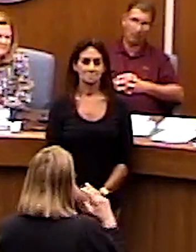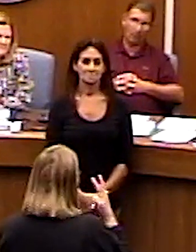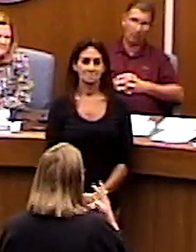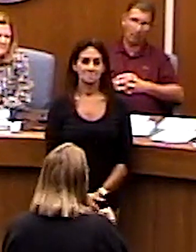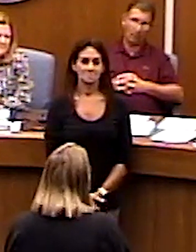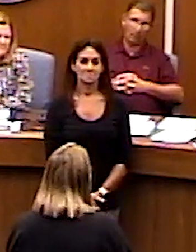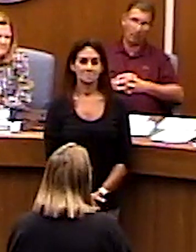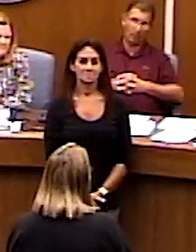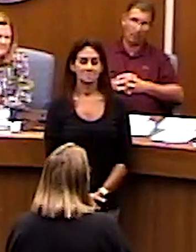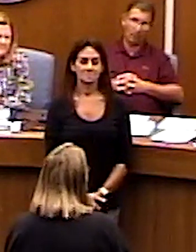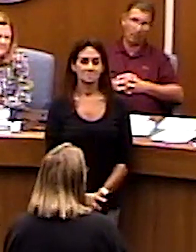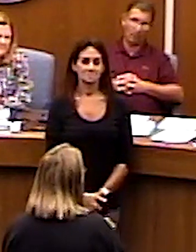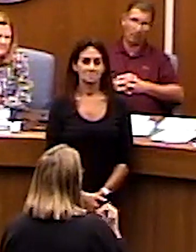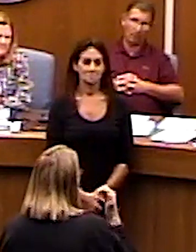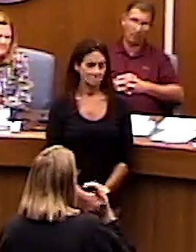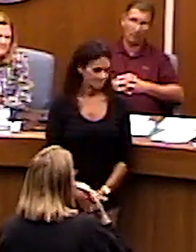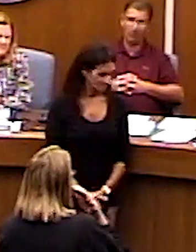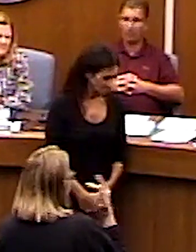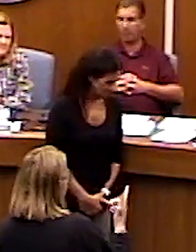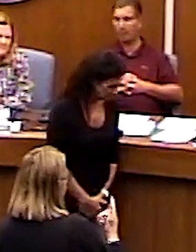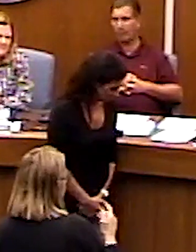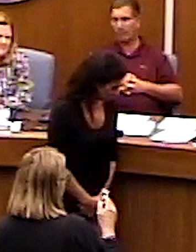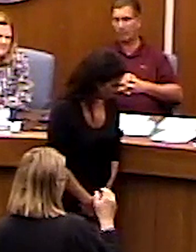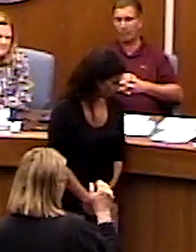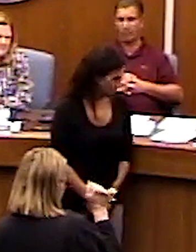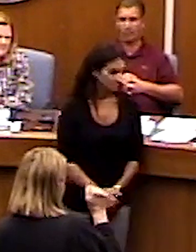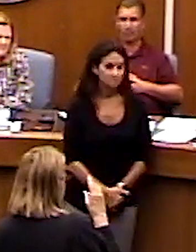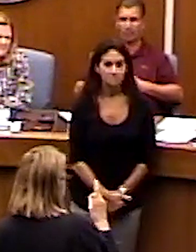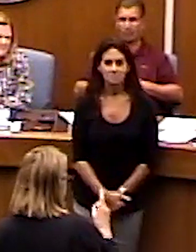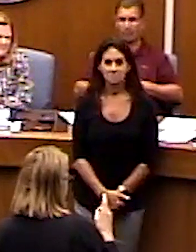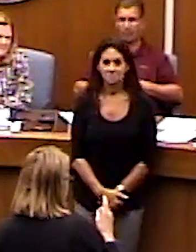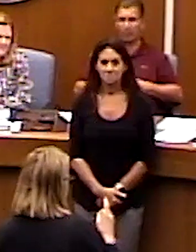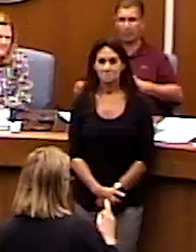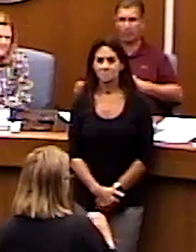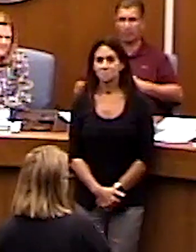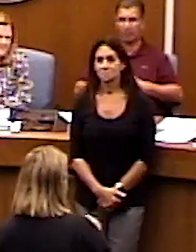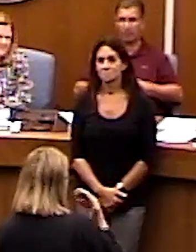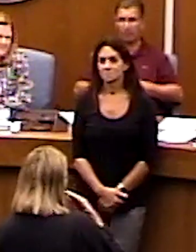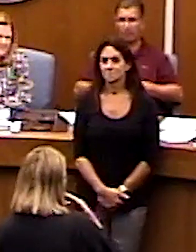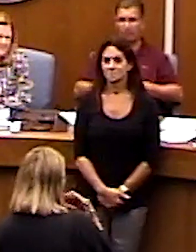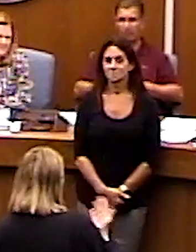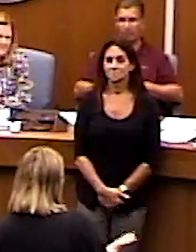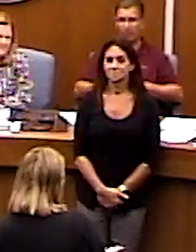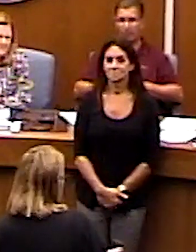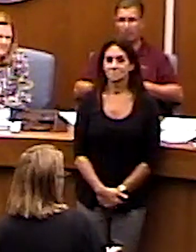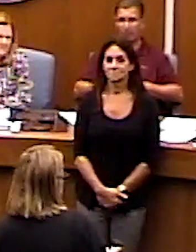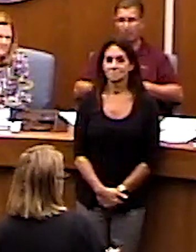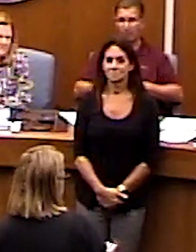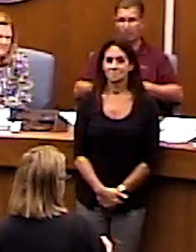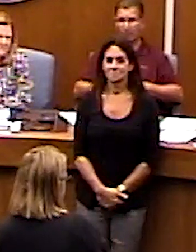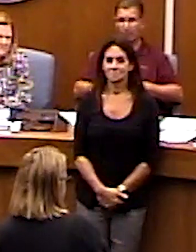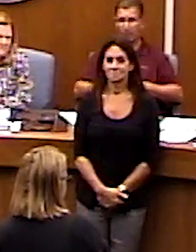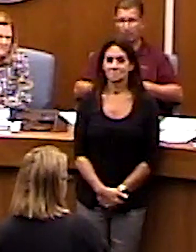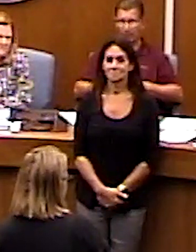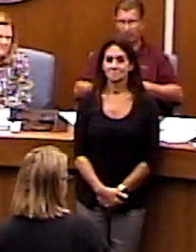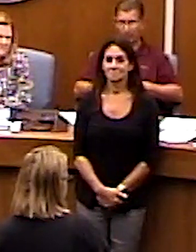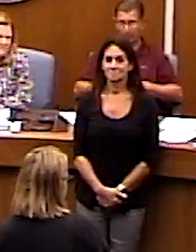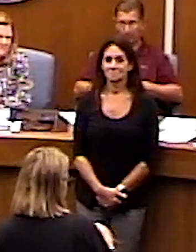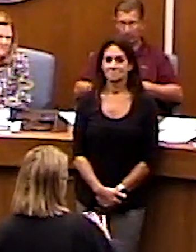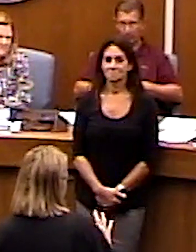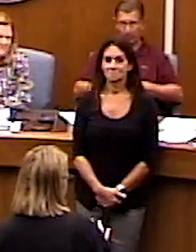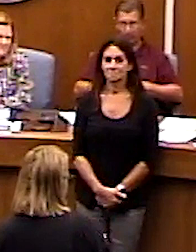address. Second issue is I asked for the ADA accommodation to attend tonight's